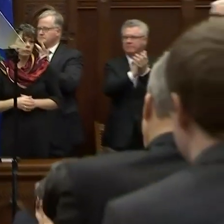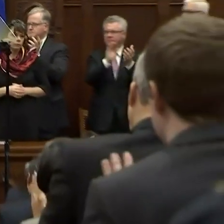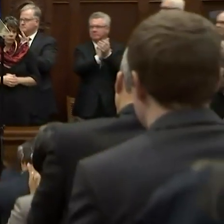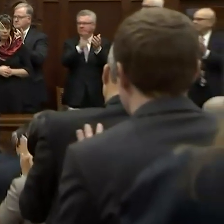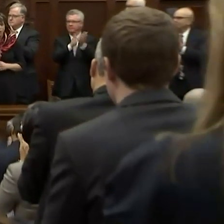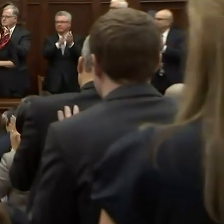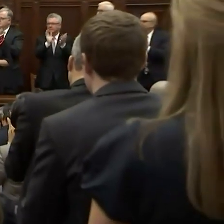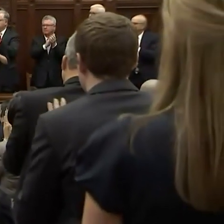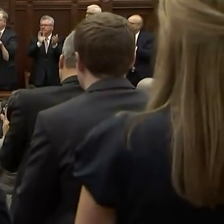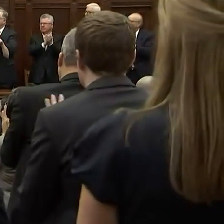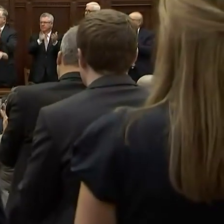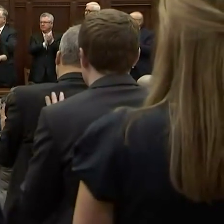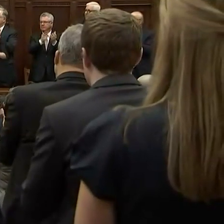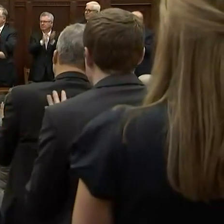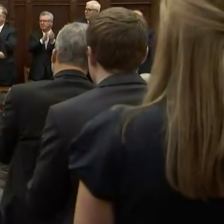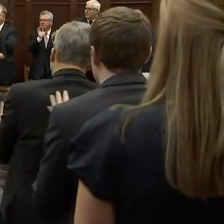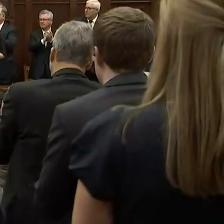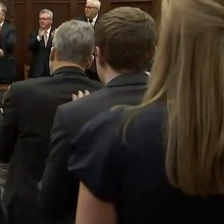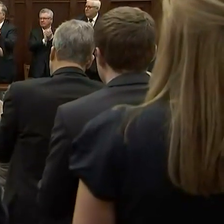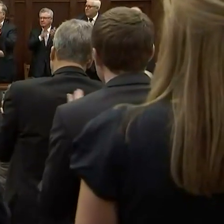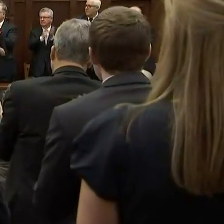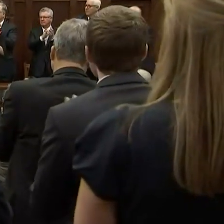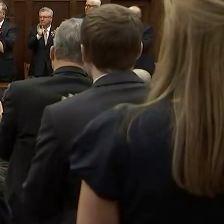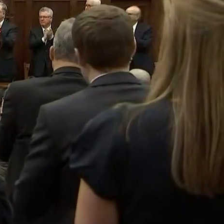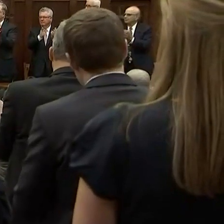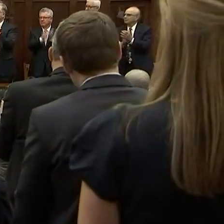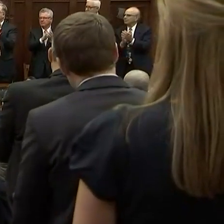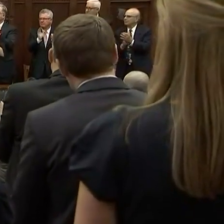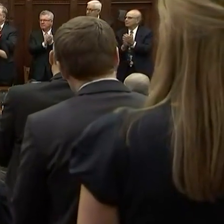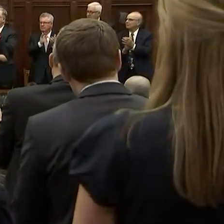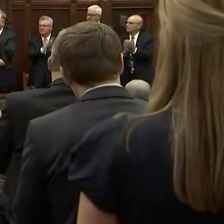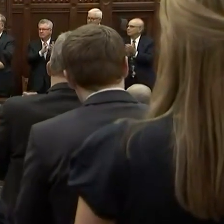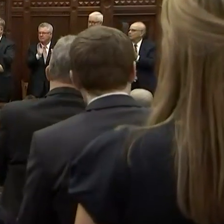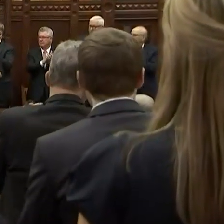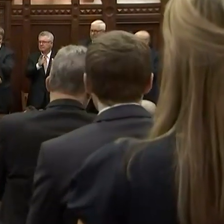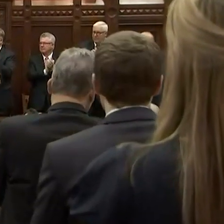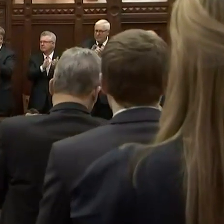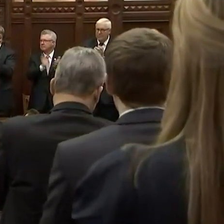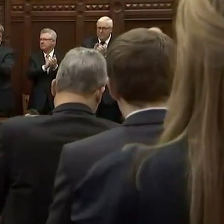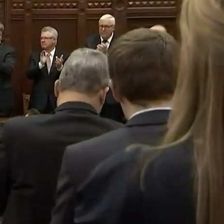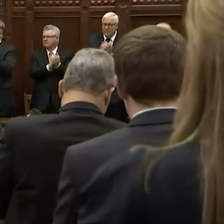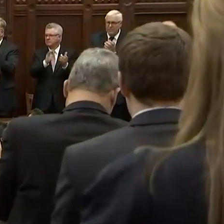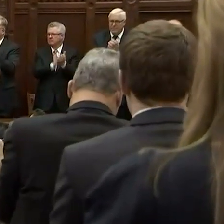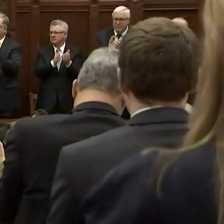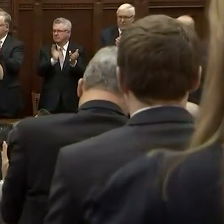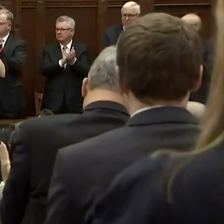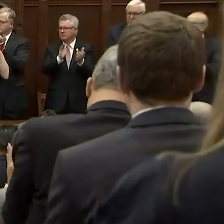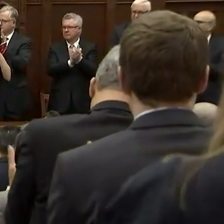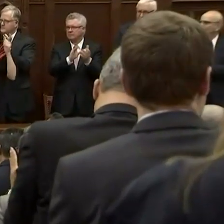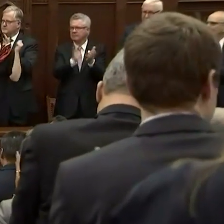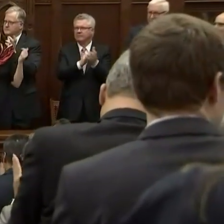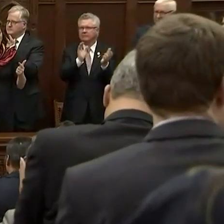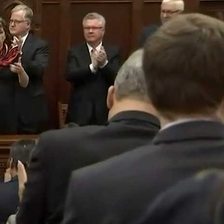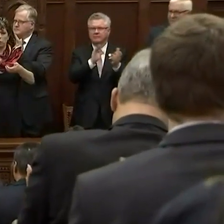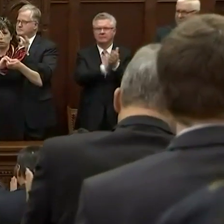Because these are Connecticut values. These are Connecticut values. We're a family. We're all in it together.